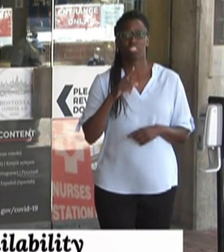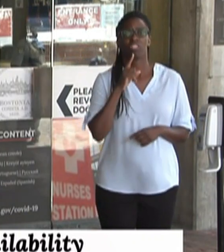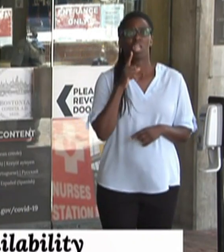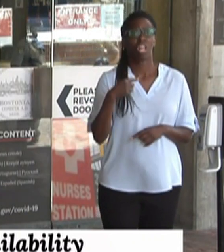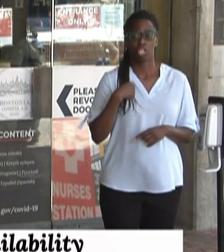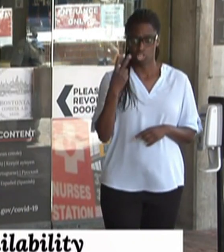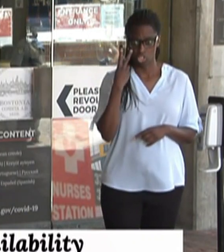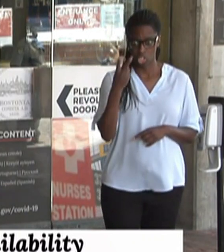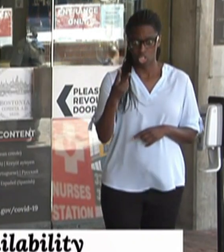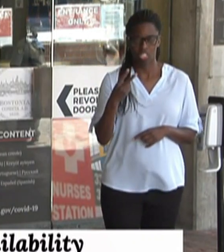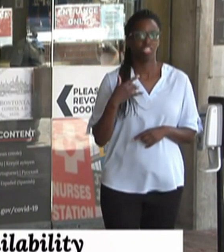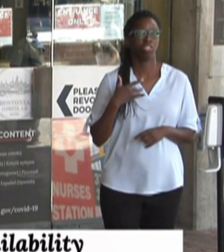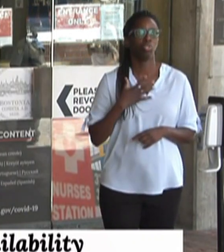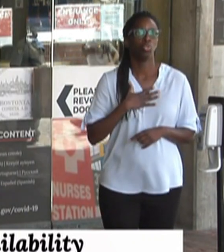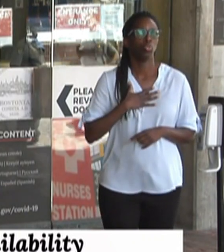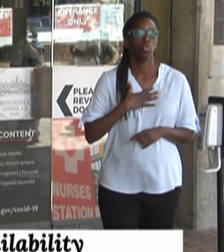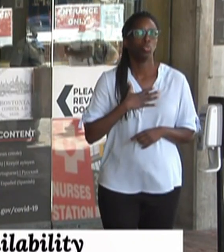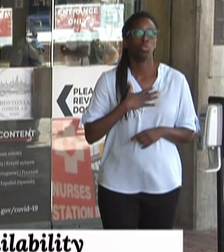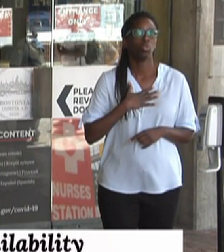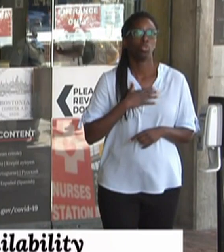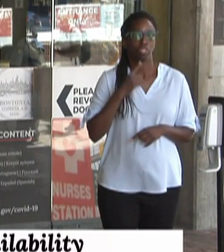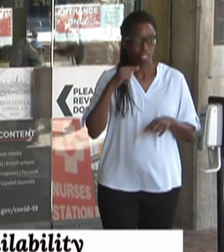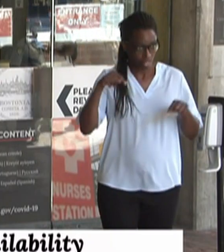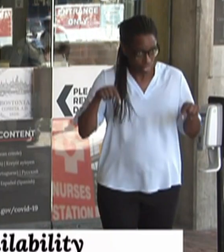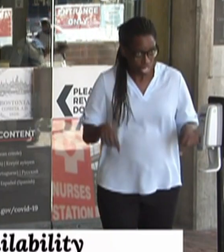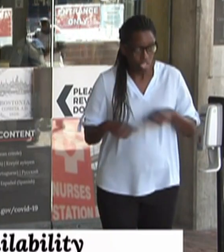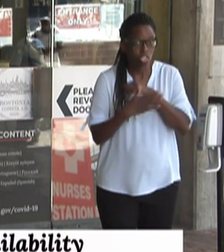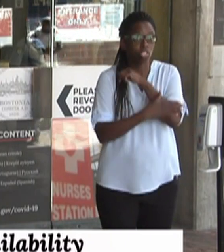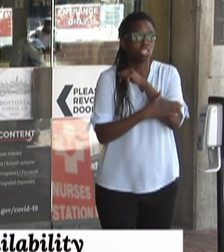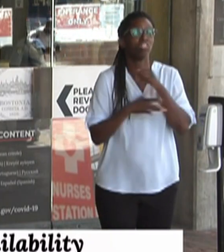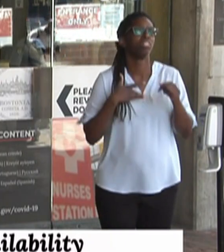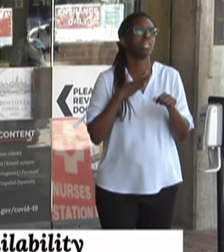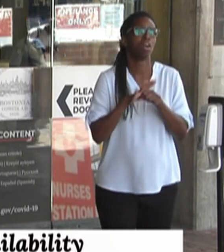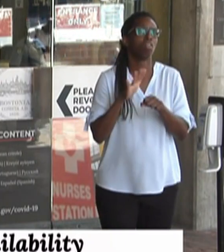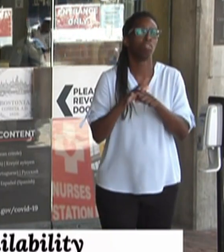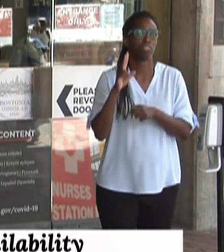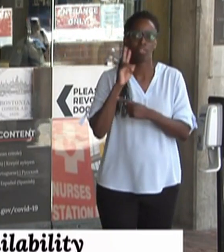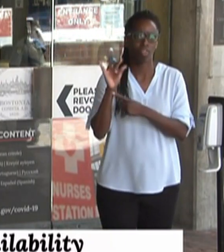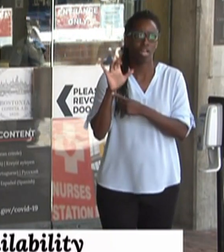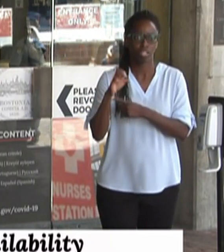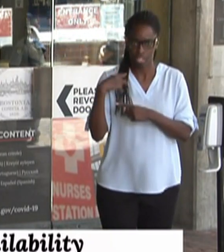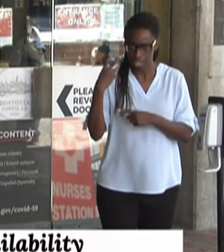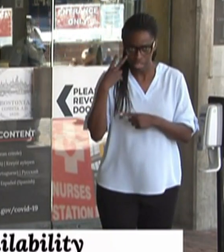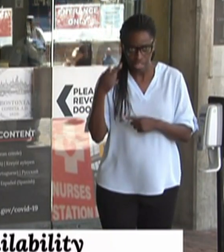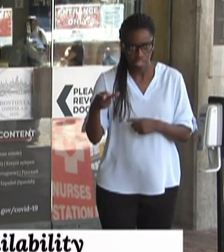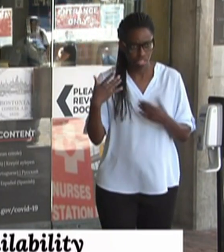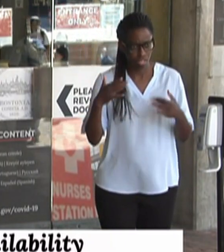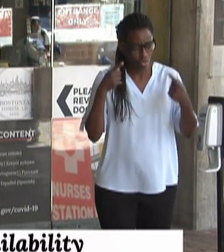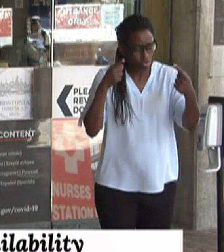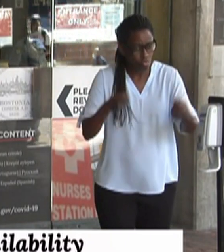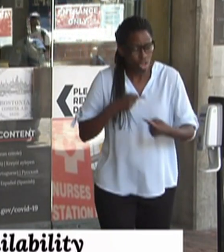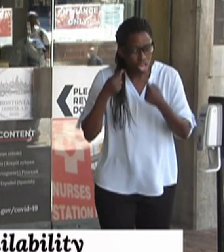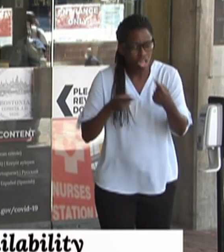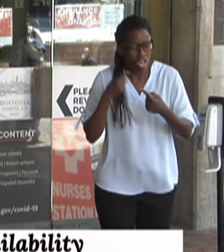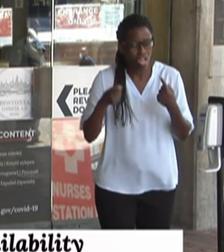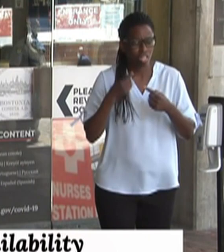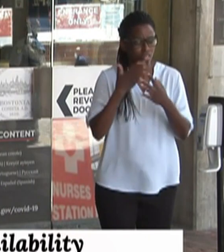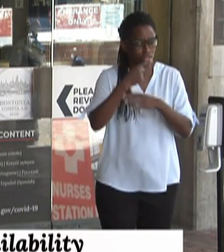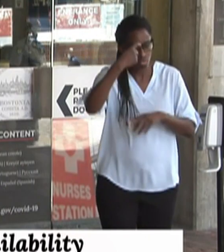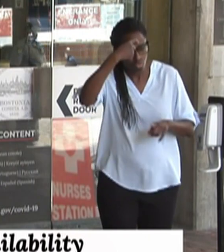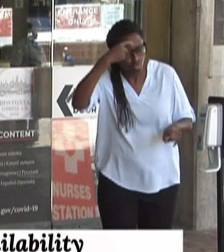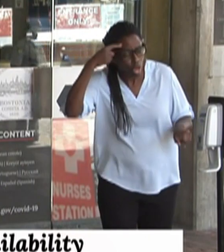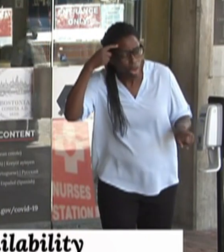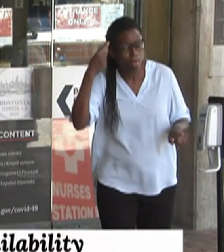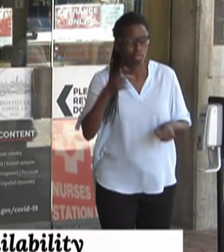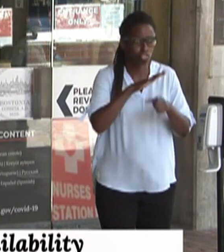This country is going through lots of concerns now, as I mentioned earlier. Talked about trauma,